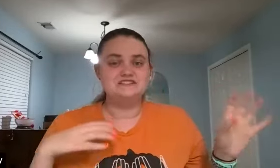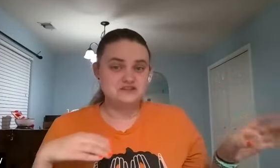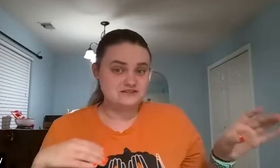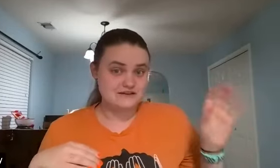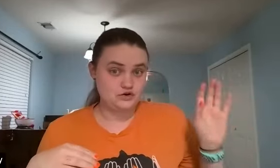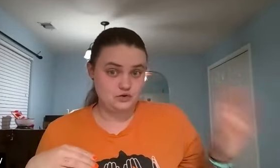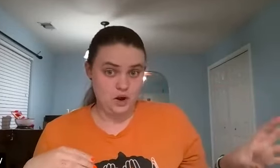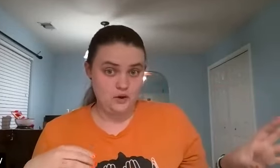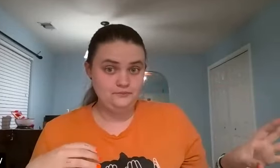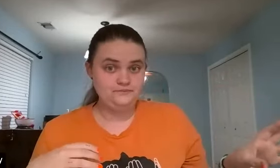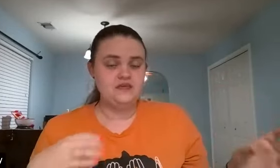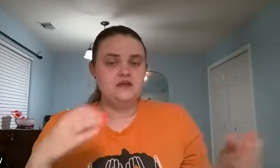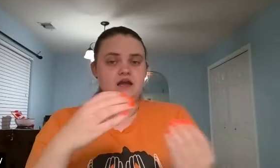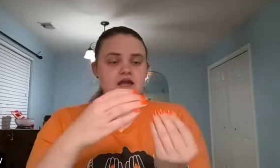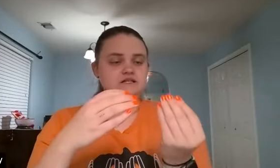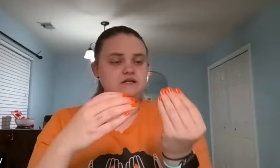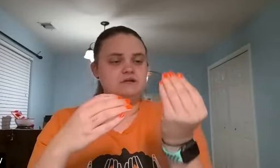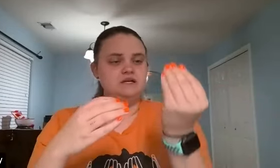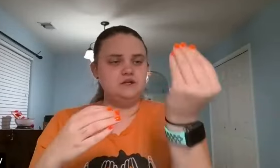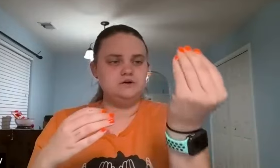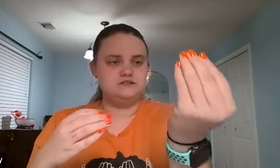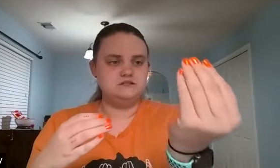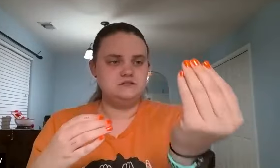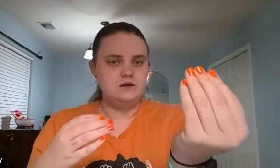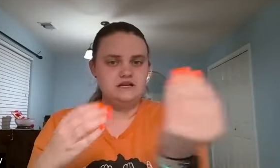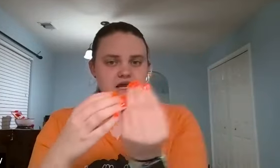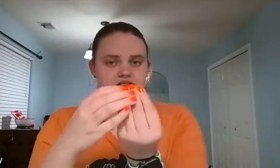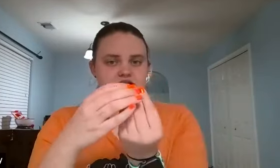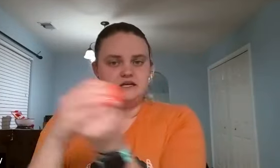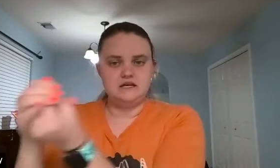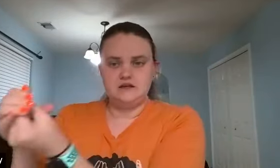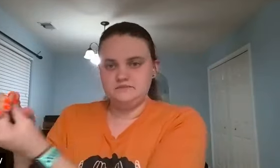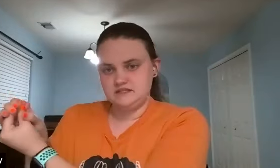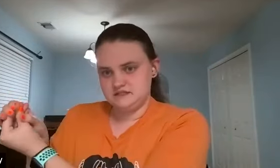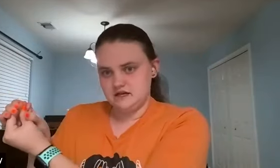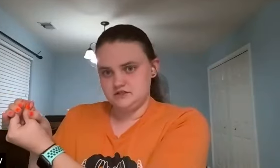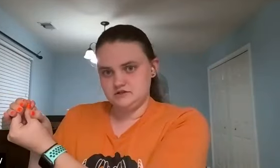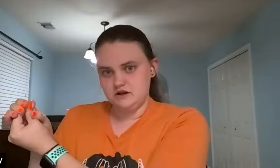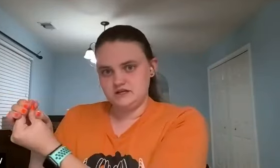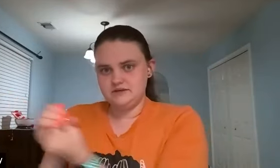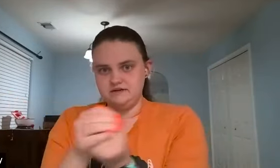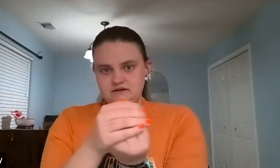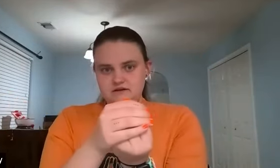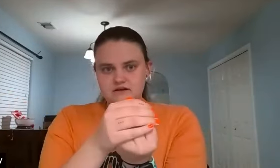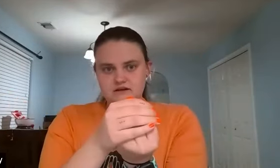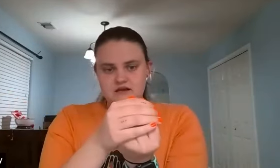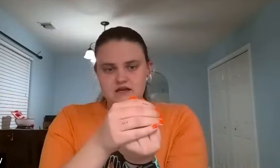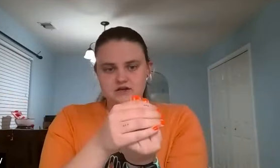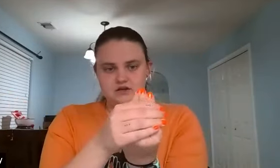also the sign for grow. And it's going to be your dominant hand is going to be cupped inside your non-dominant, and you're going